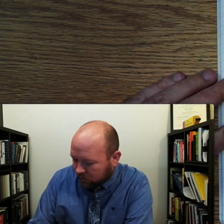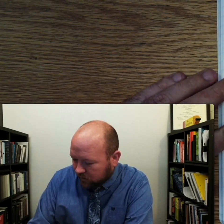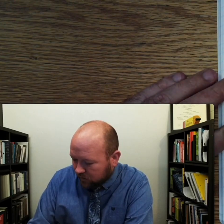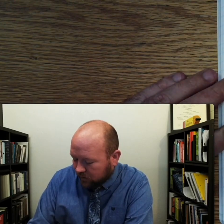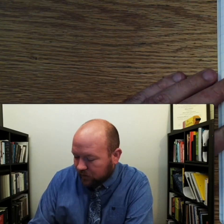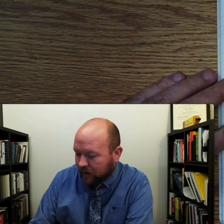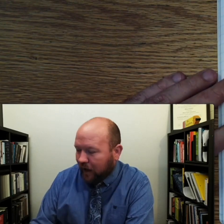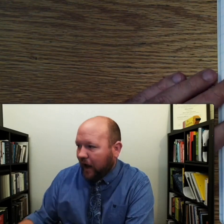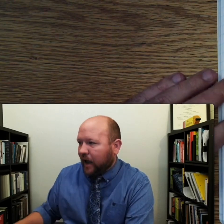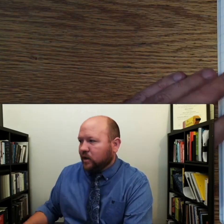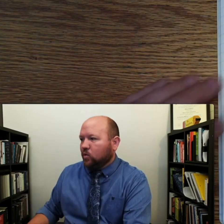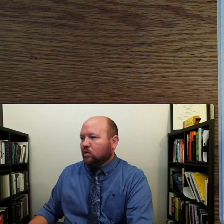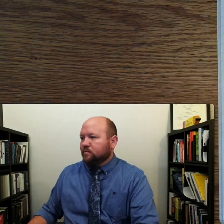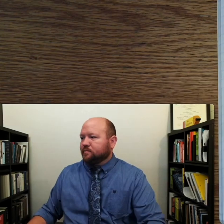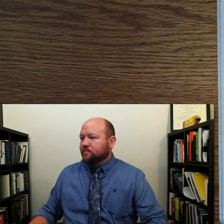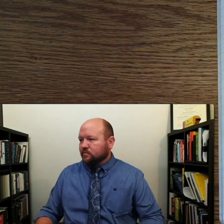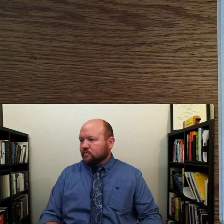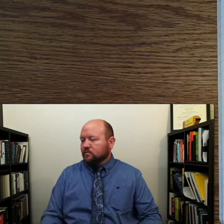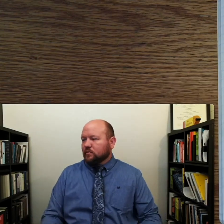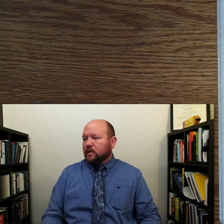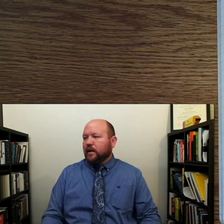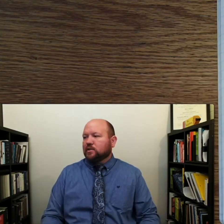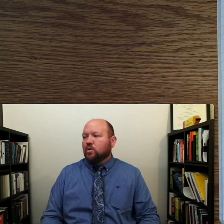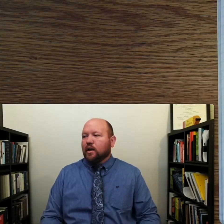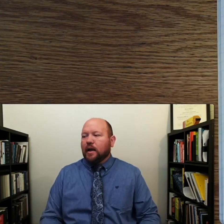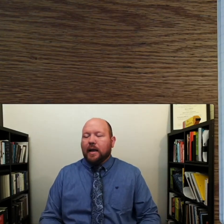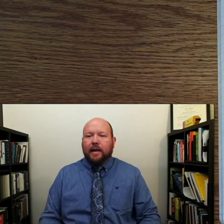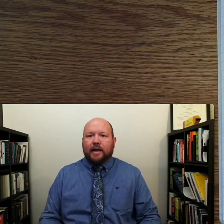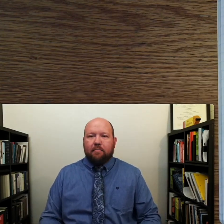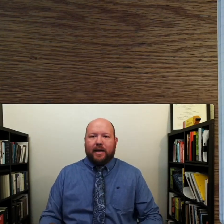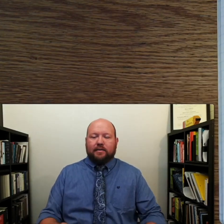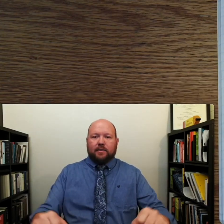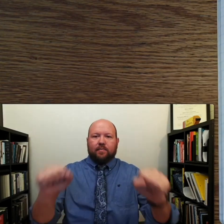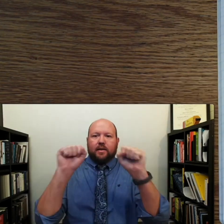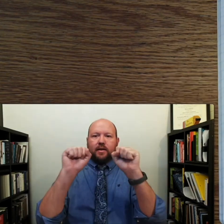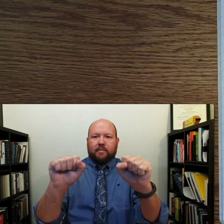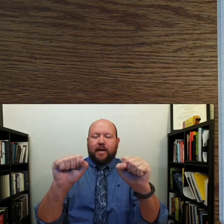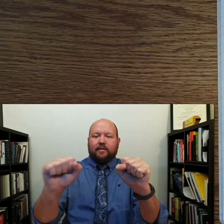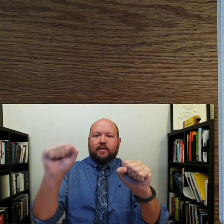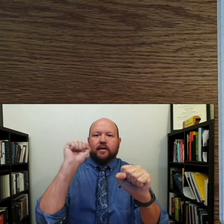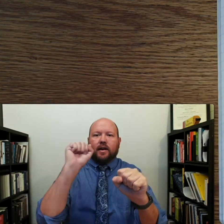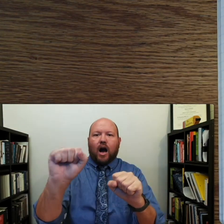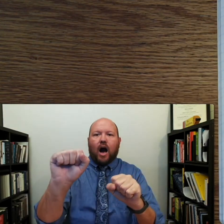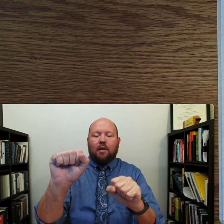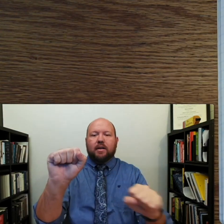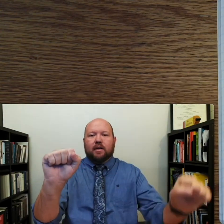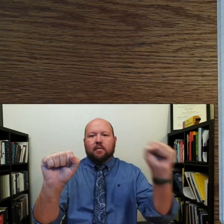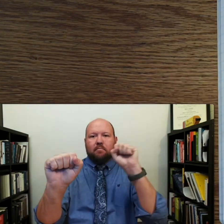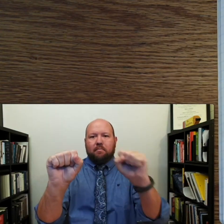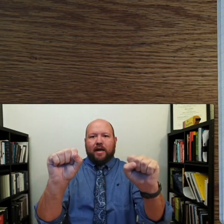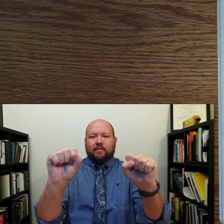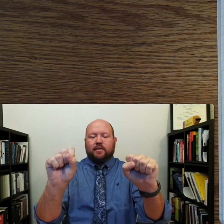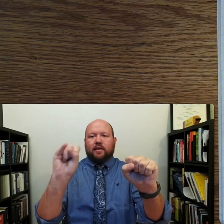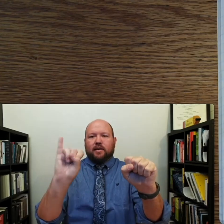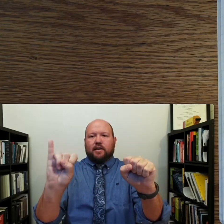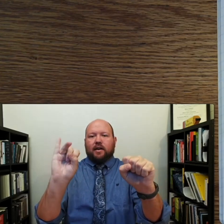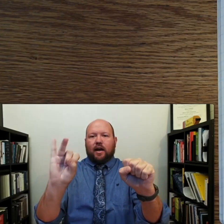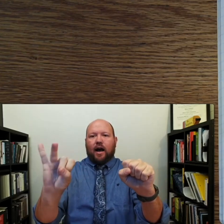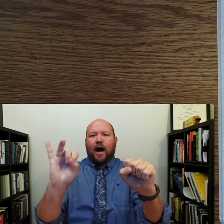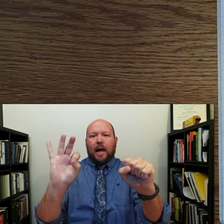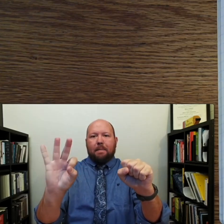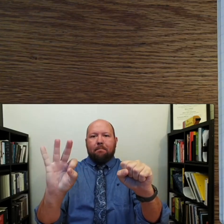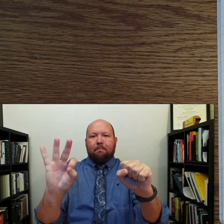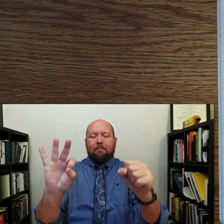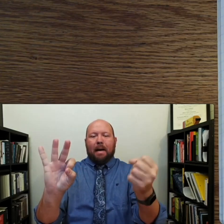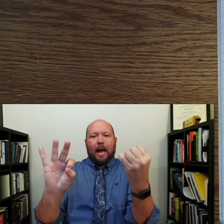al. Annual. Next word, commit. Commit. Com mit. K